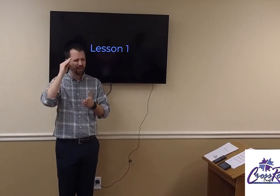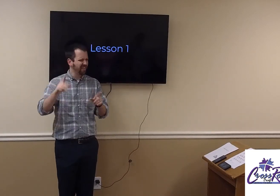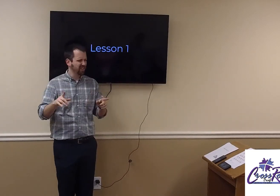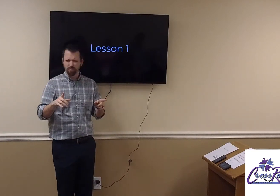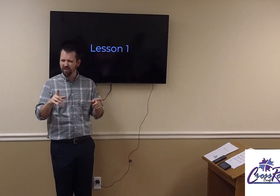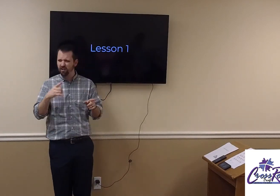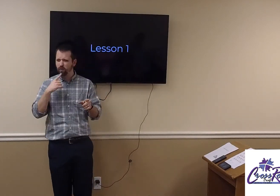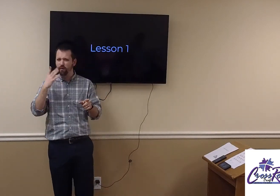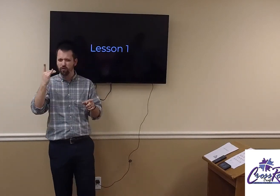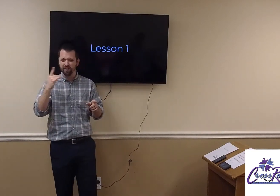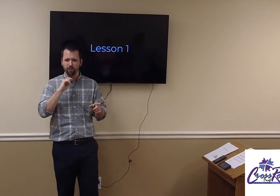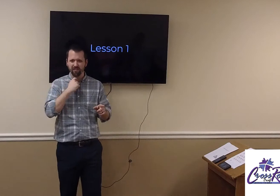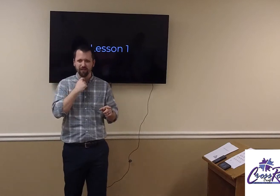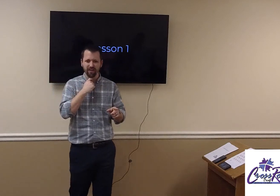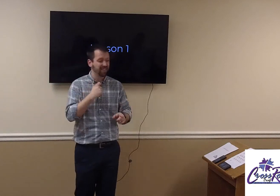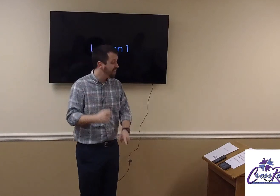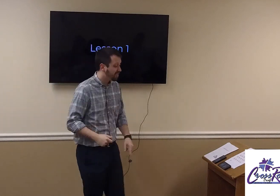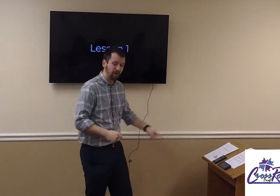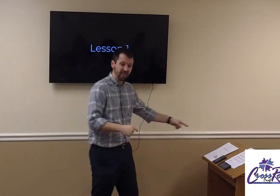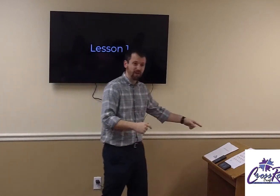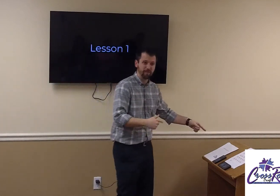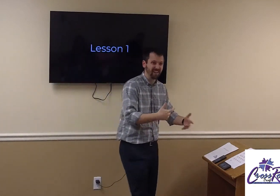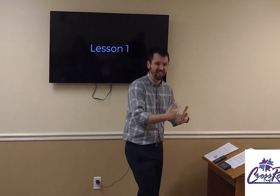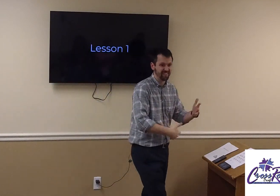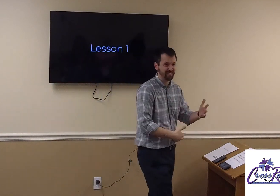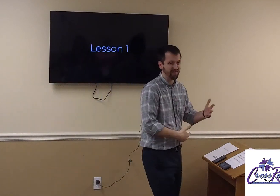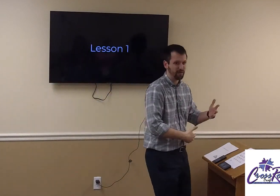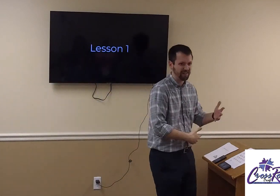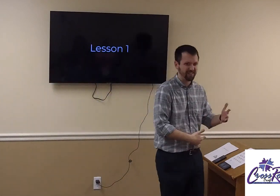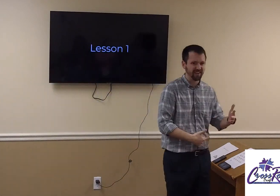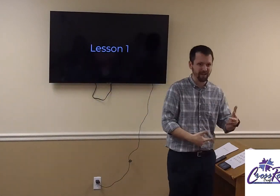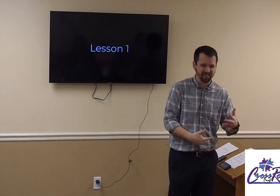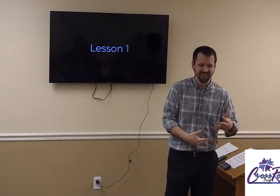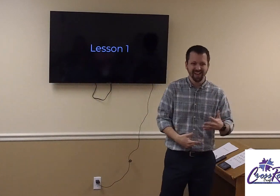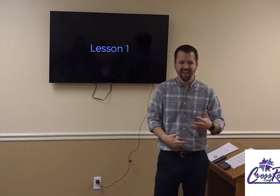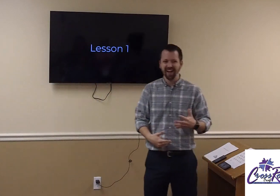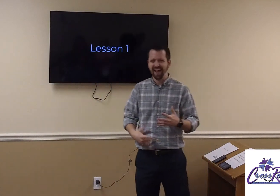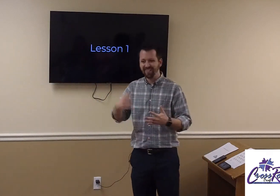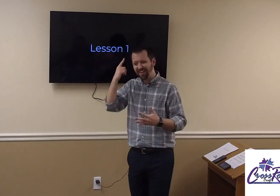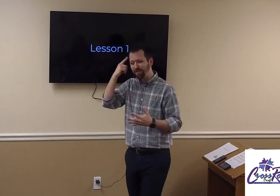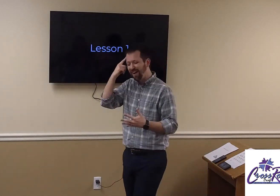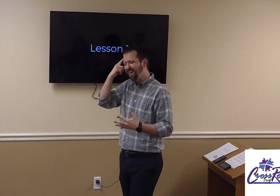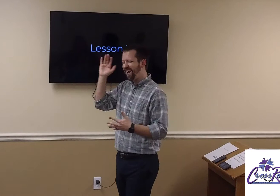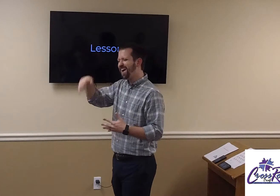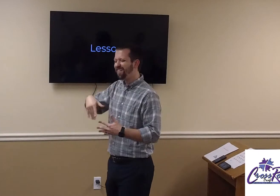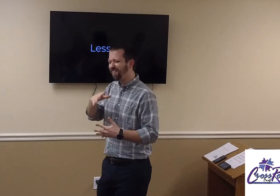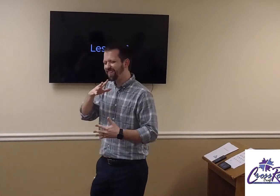guess I should probably tell you why we're doing it voice off. See, that's what I get for not making a list of stuff I wanted to talk about. I was like up here, oh yeah, I know what I want to talk